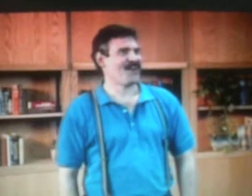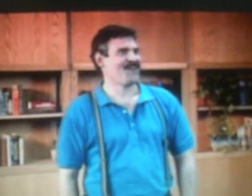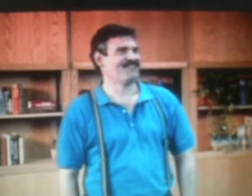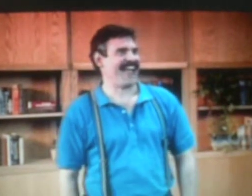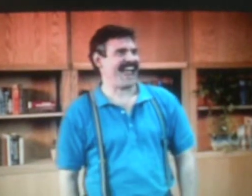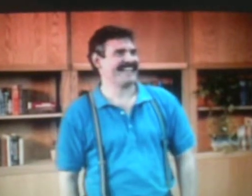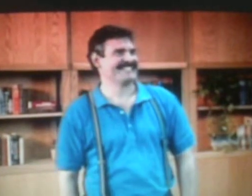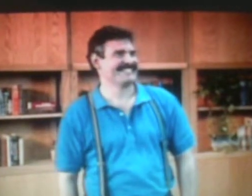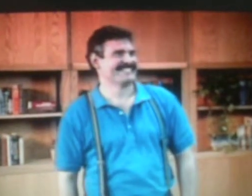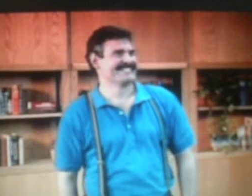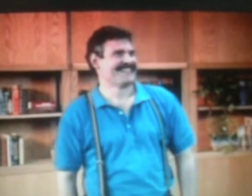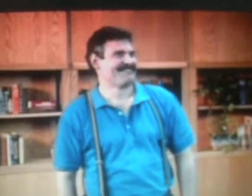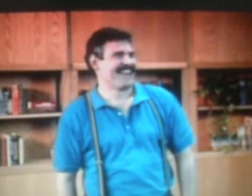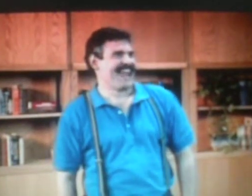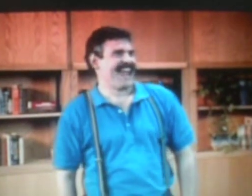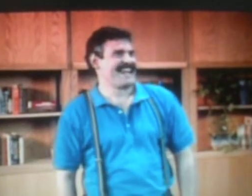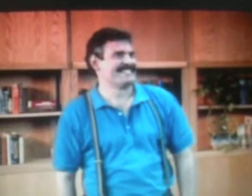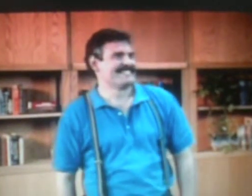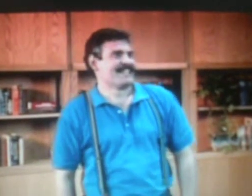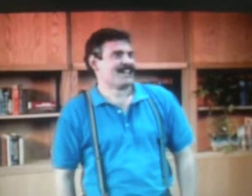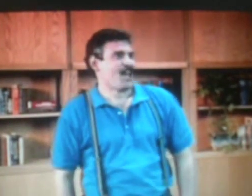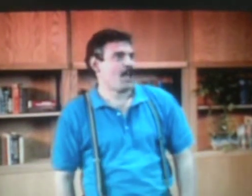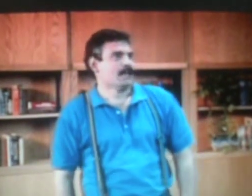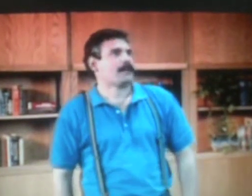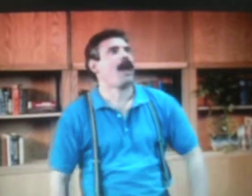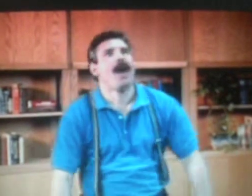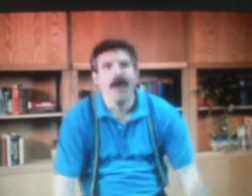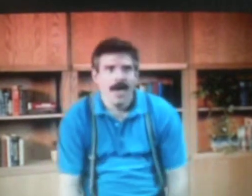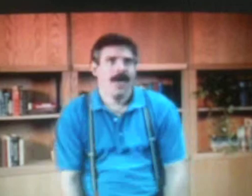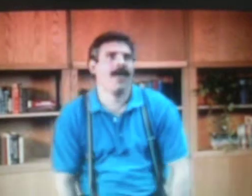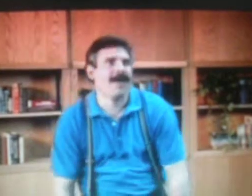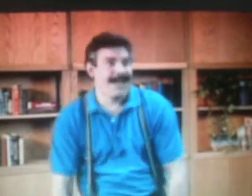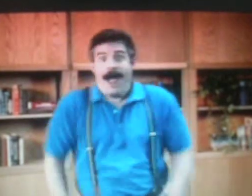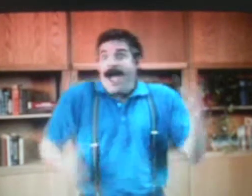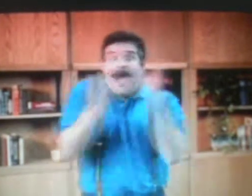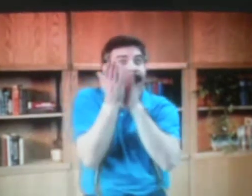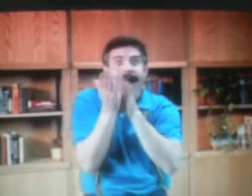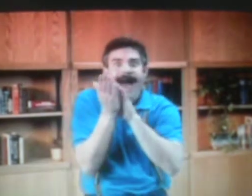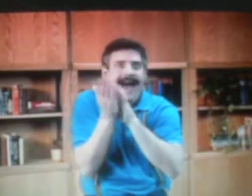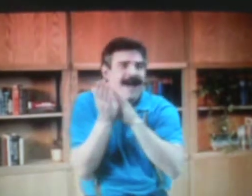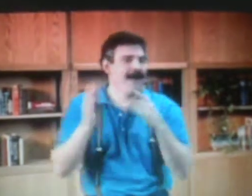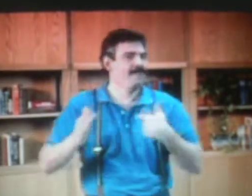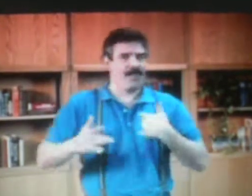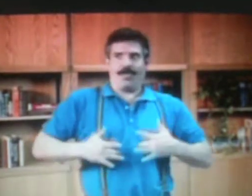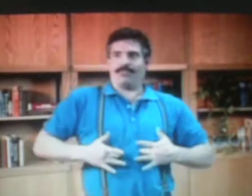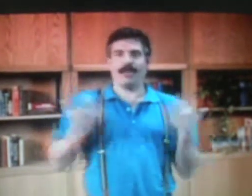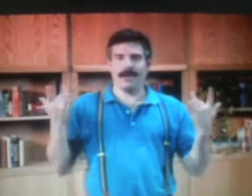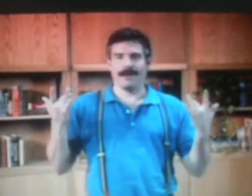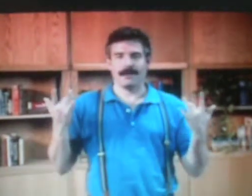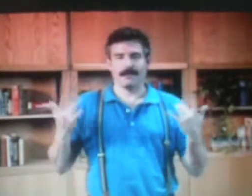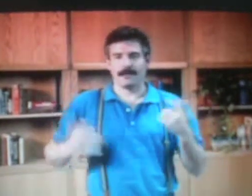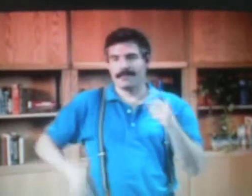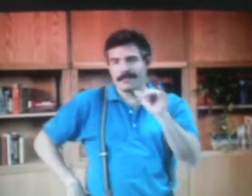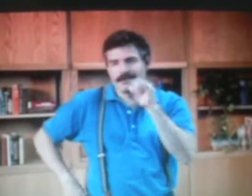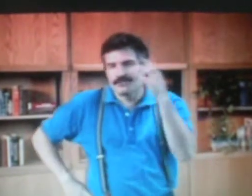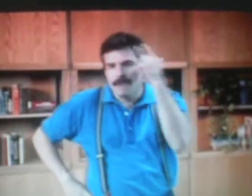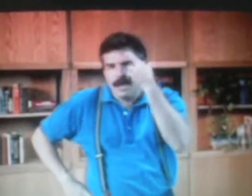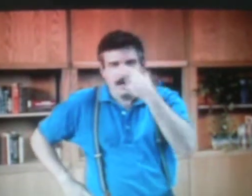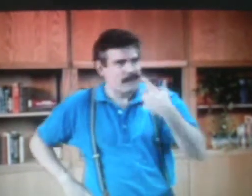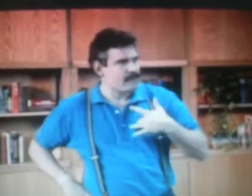1, 2, 3, 4, 5, 6, 7, 8, 9, 10. And they